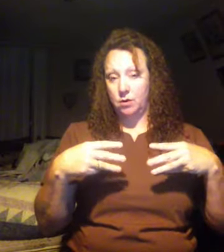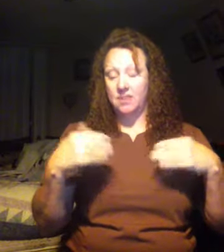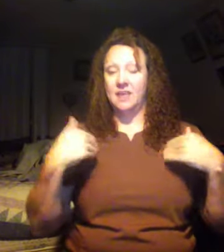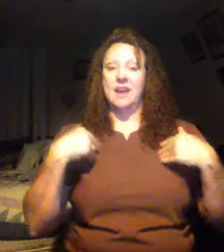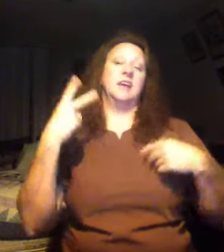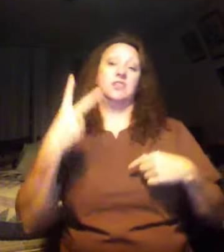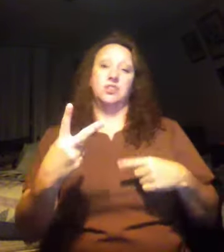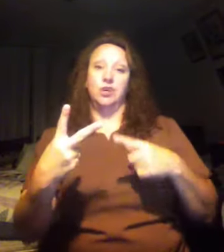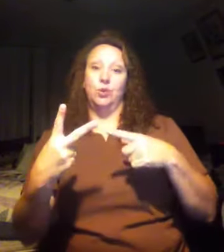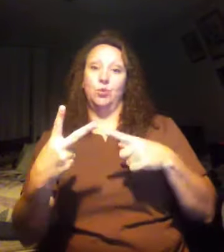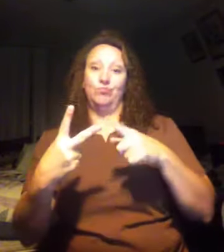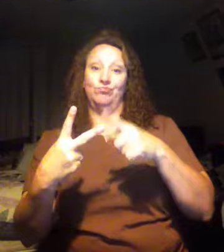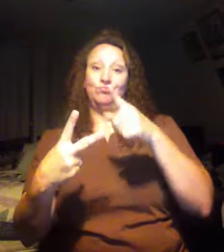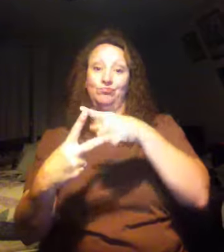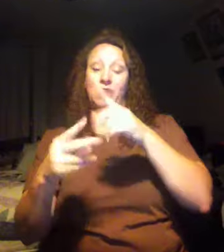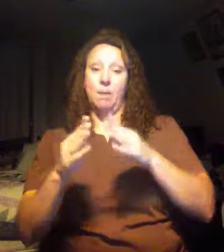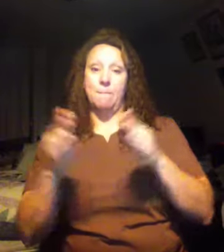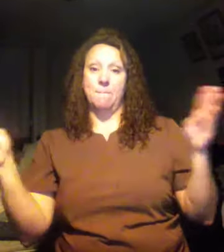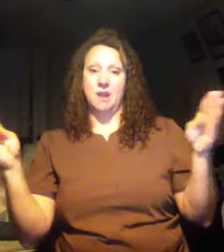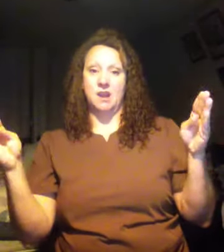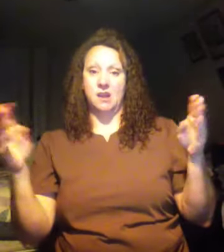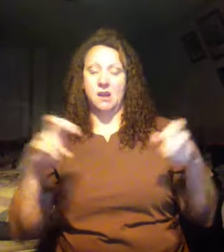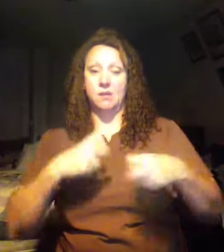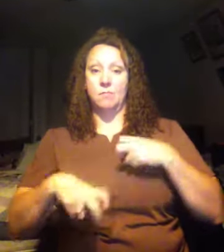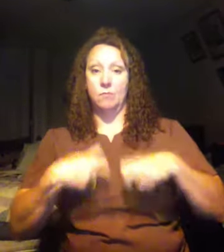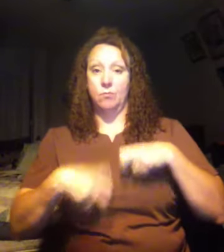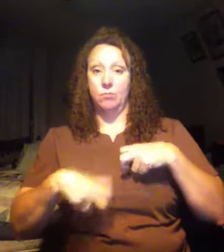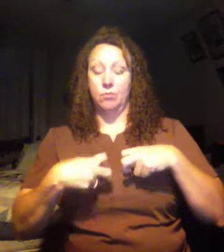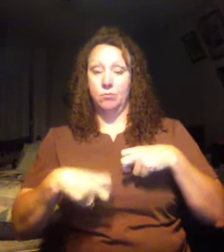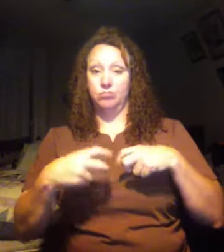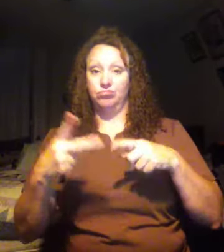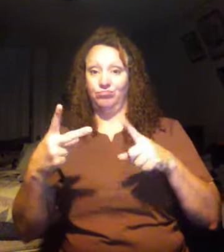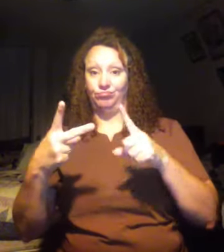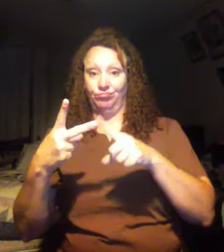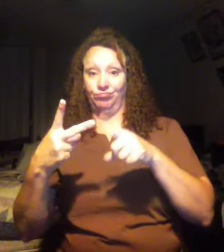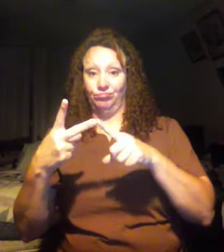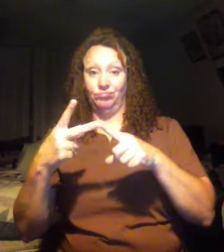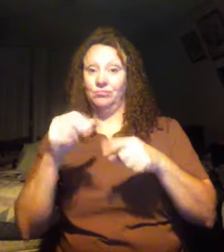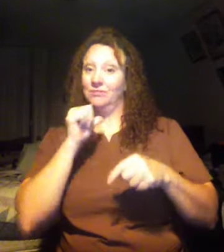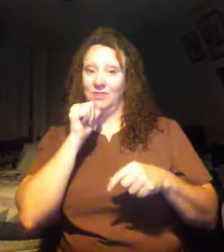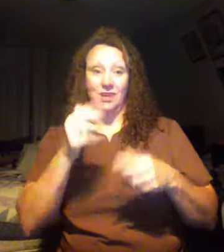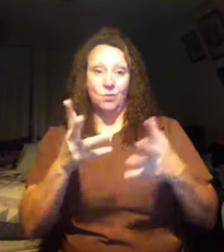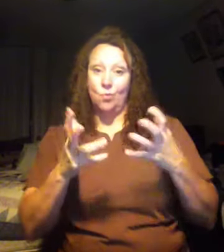Okay, tea was a problem earlier, wasn't it? We didn't want to pay that tax on tea. Test.